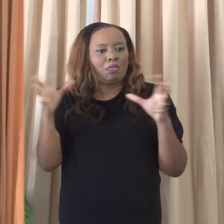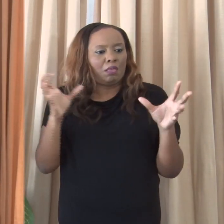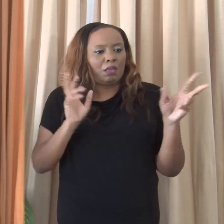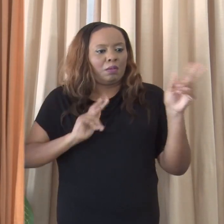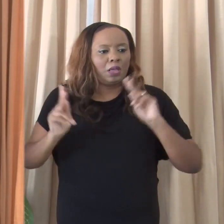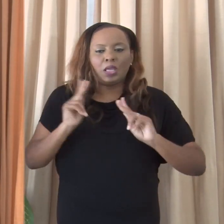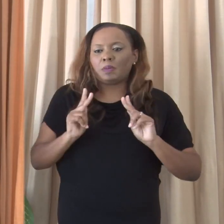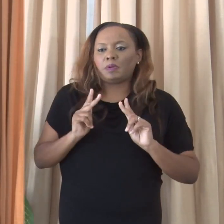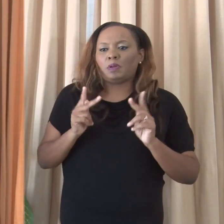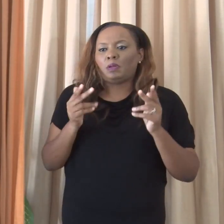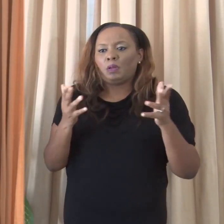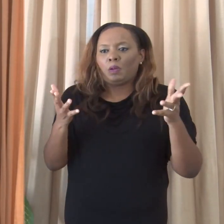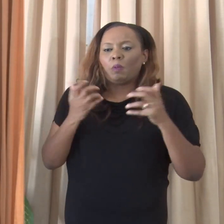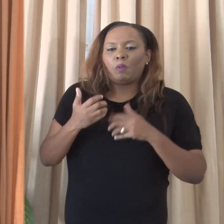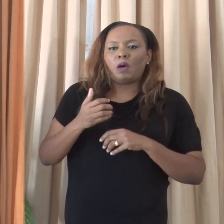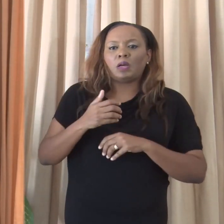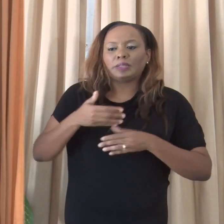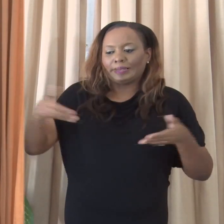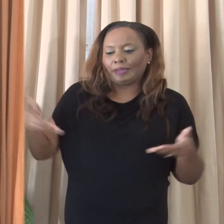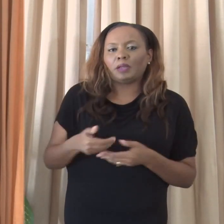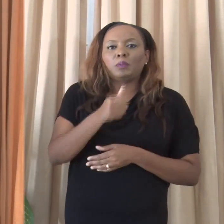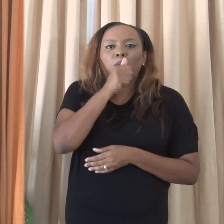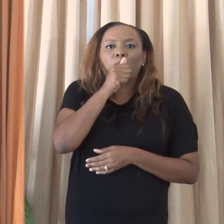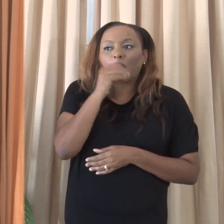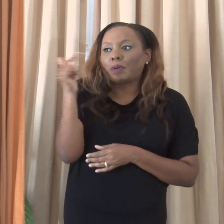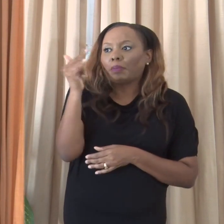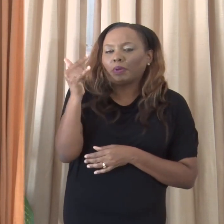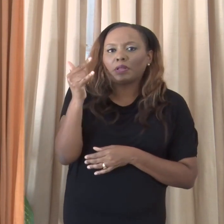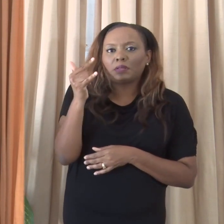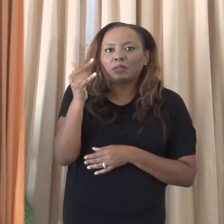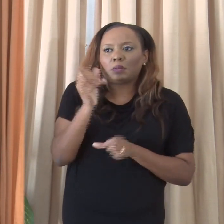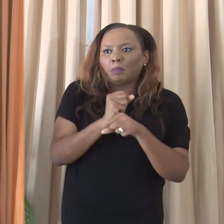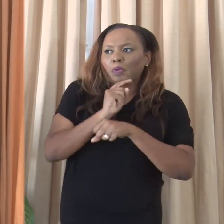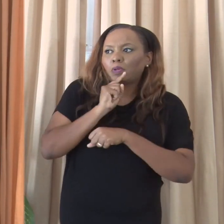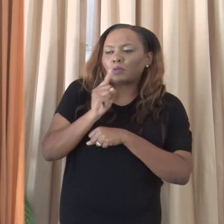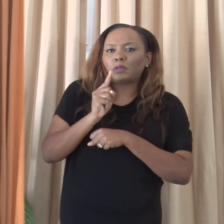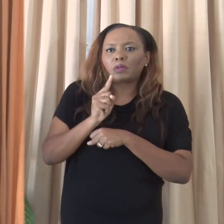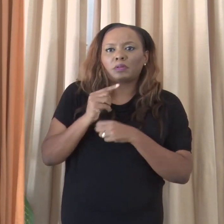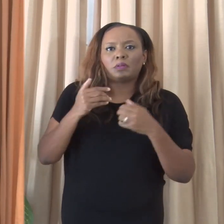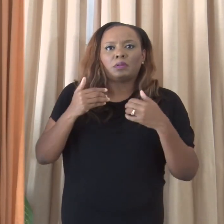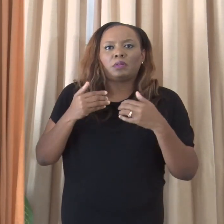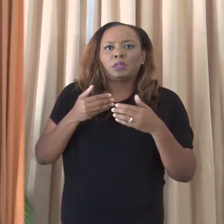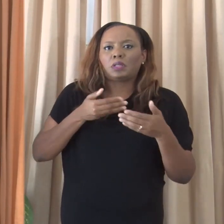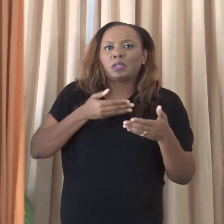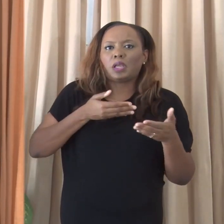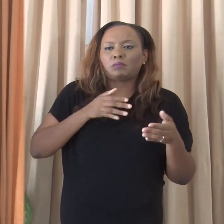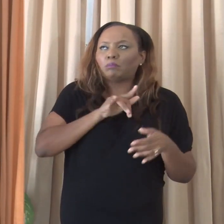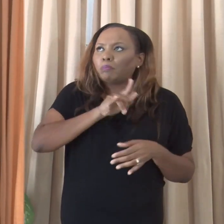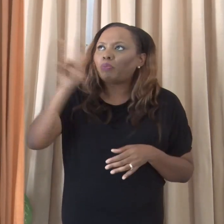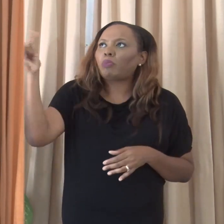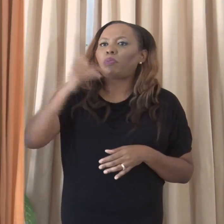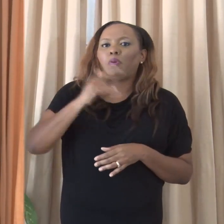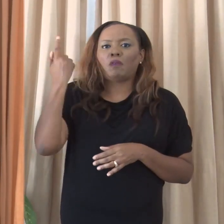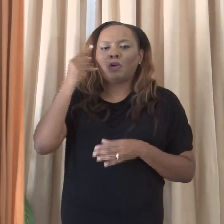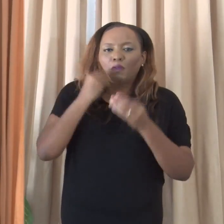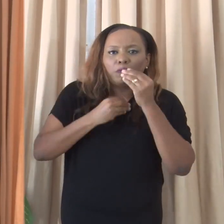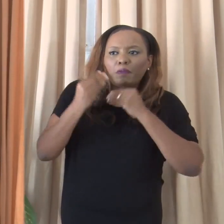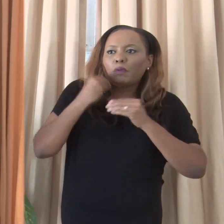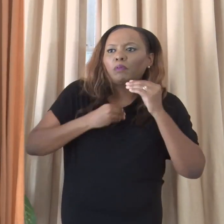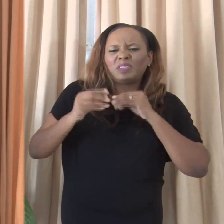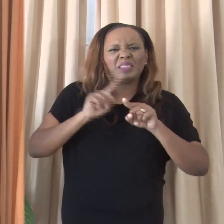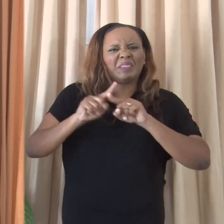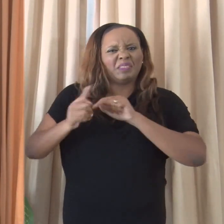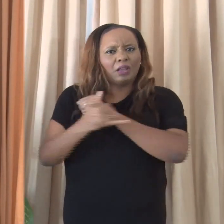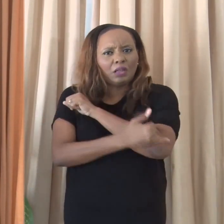to get chartered flights and so on and so forth in order to make sure that they can provision their countries and obviously keep their people